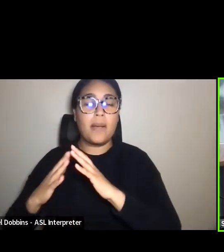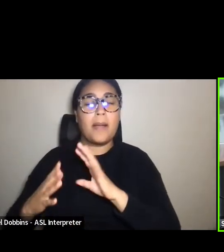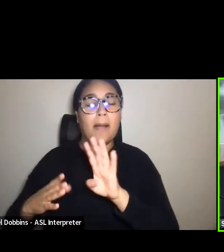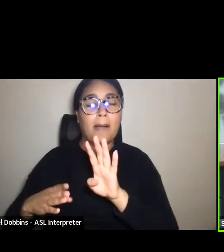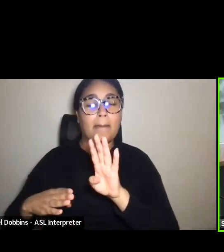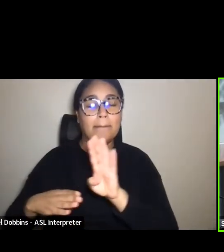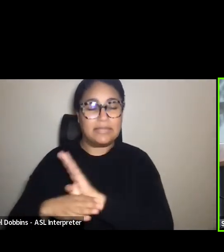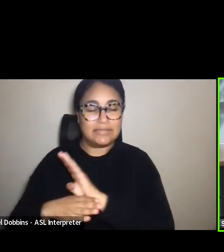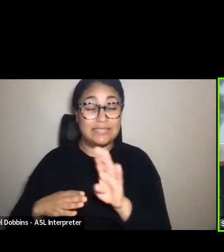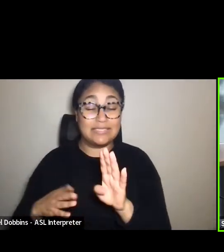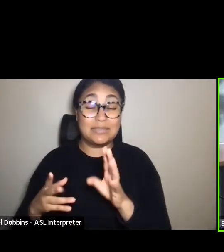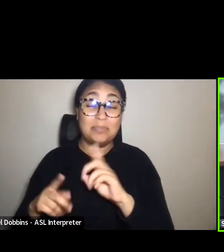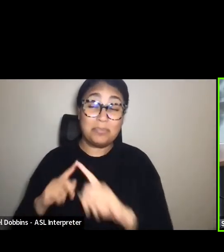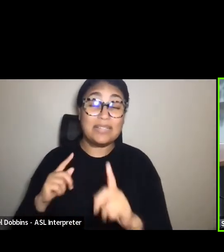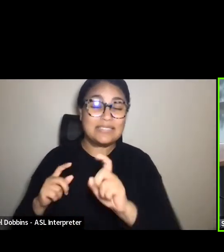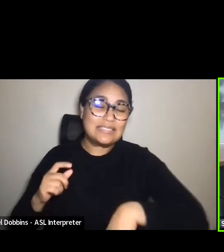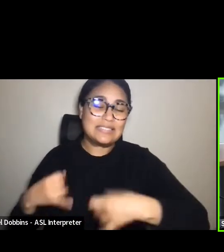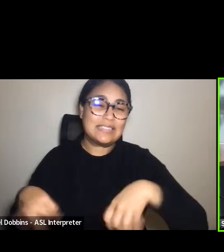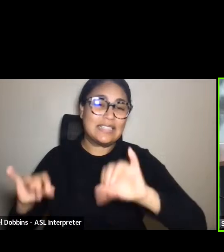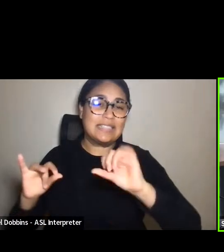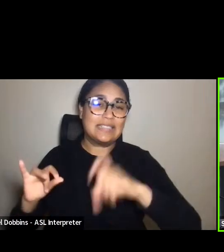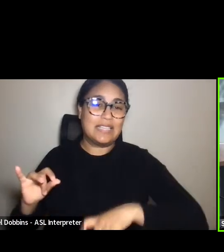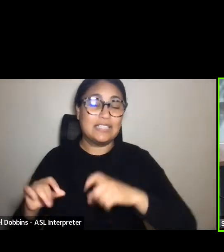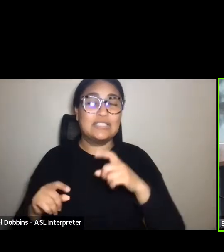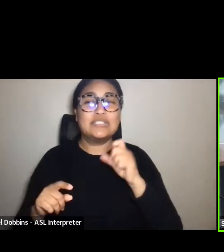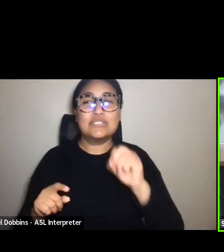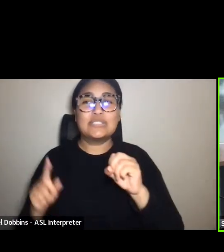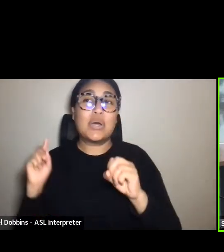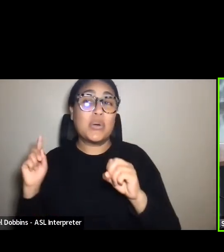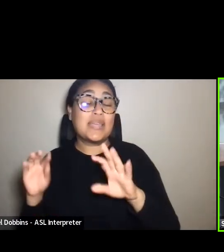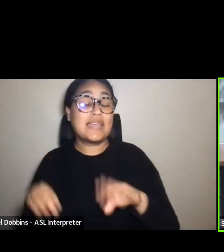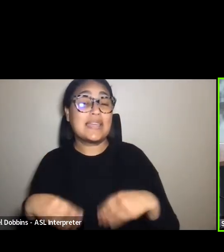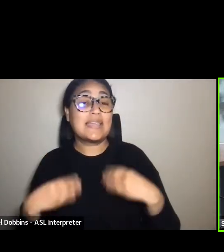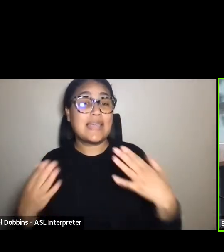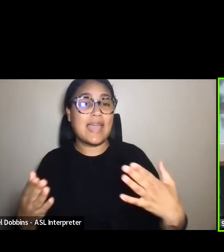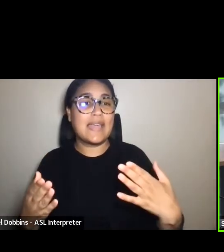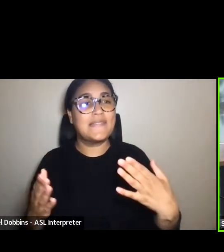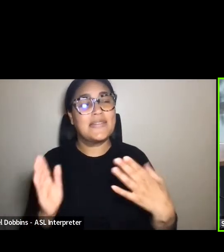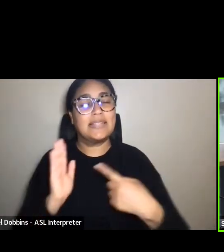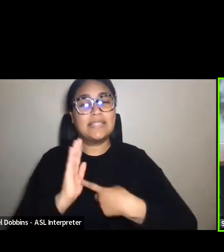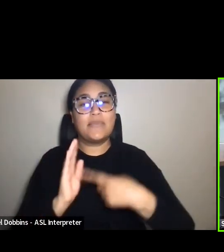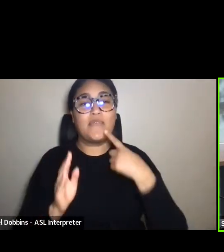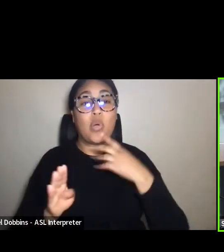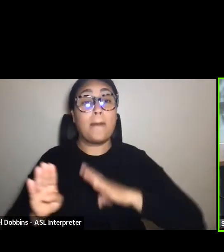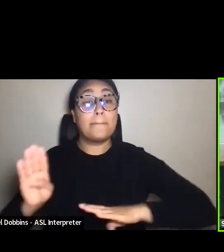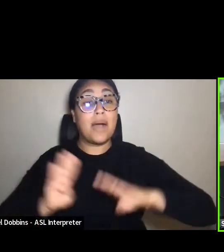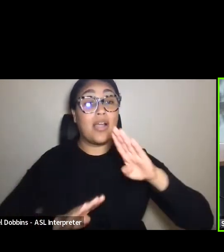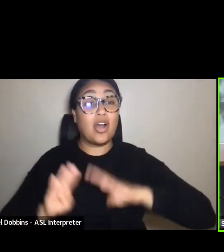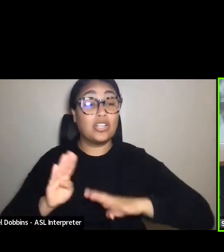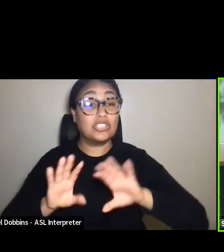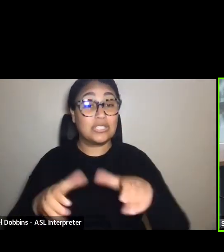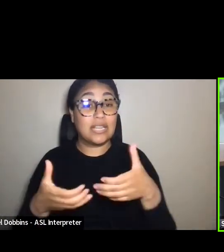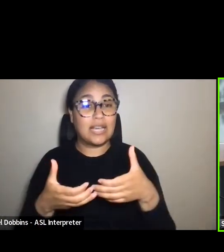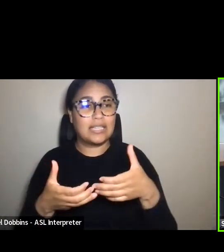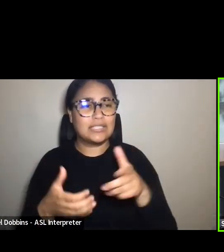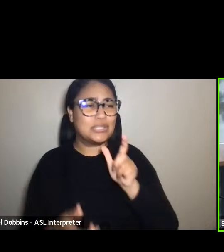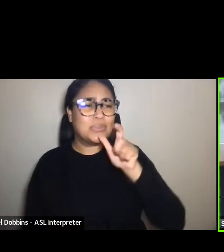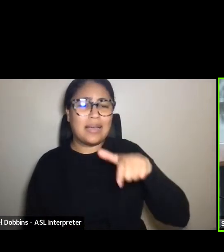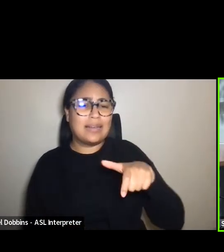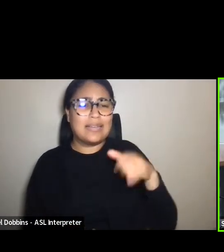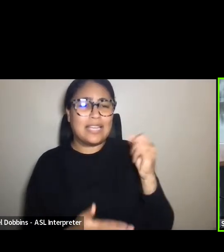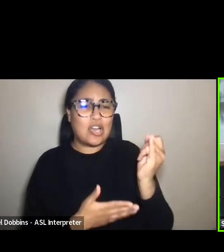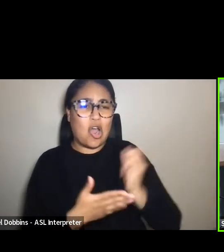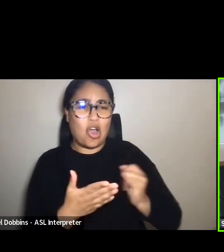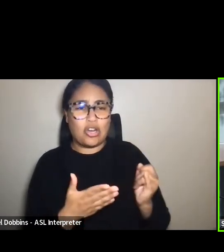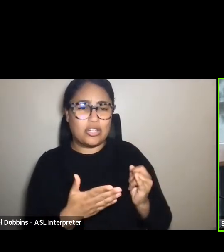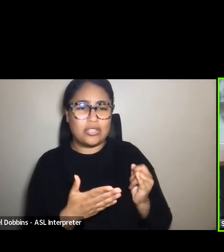the example that he gave in the biology class where they build a video, like, you don't need art to understand biology. You need